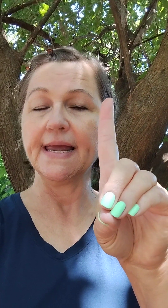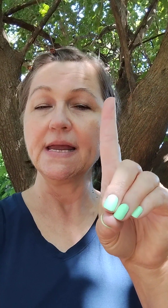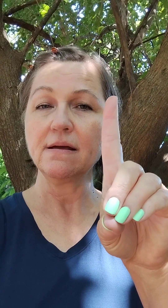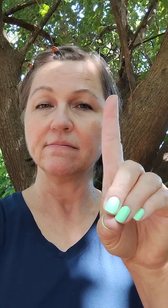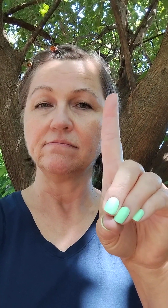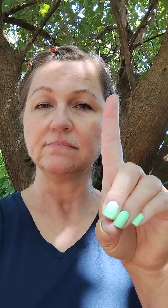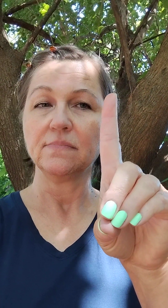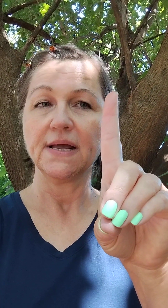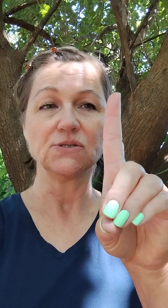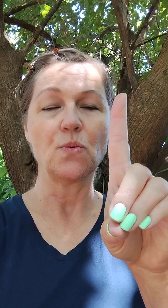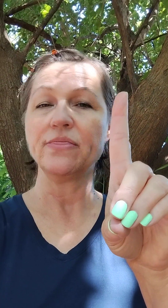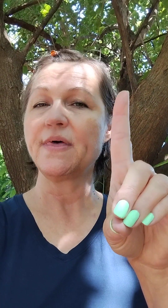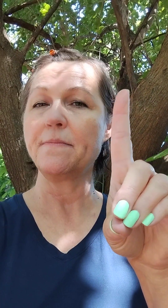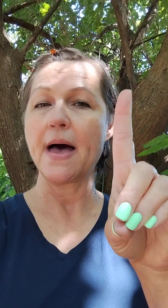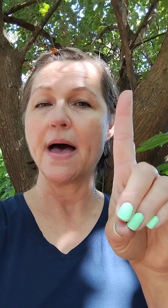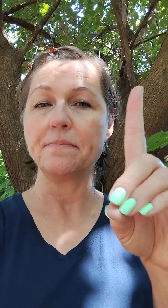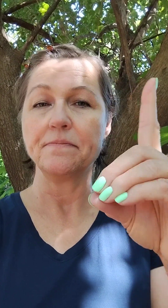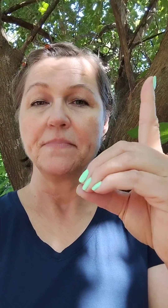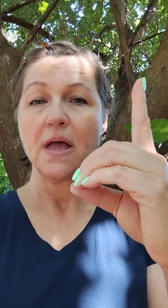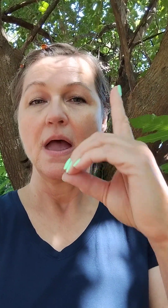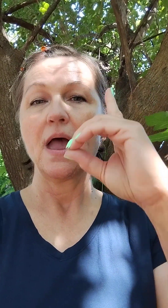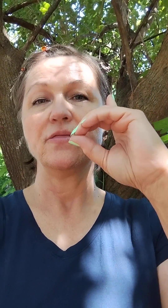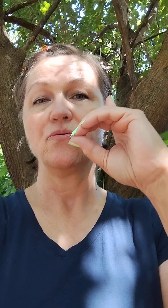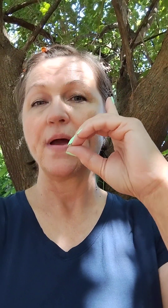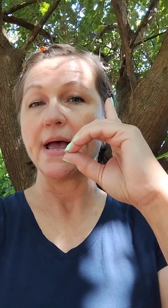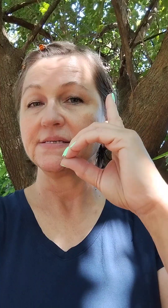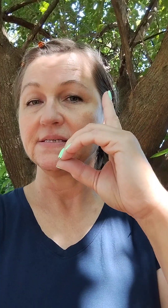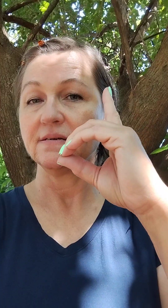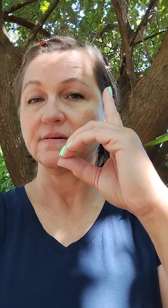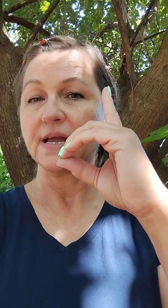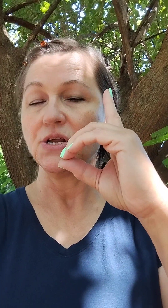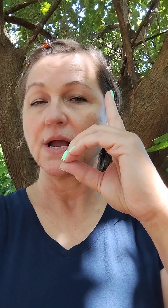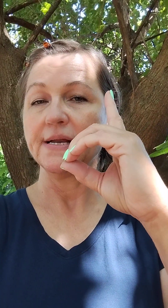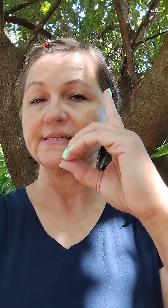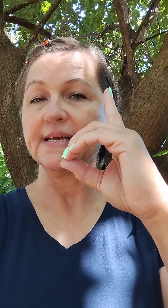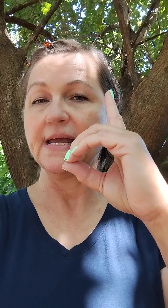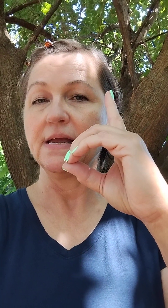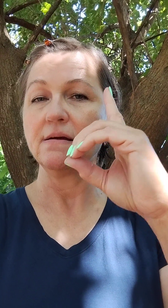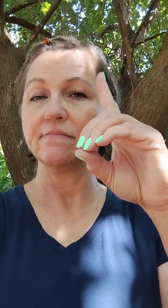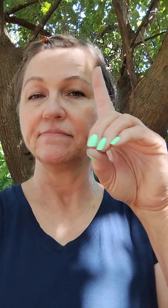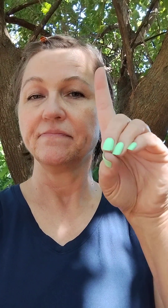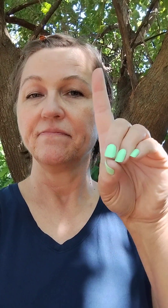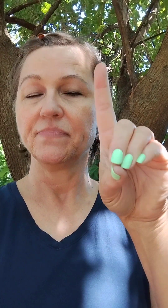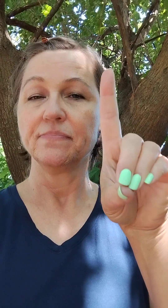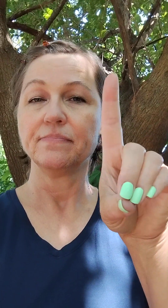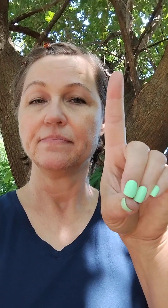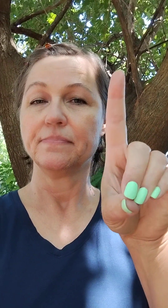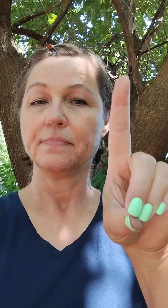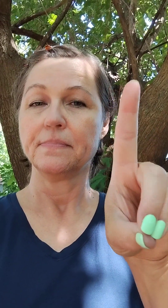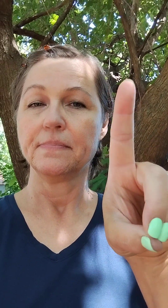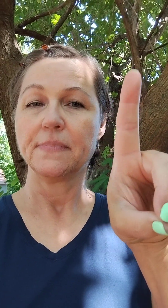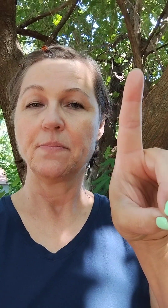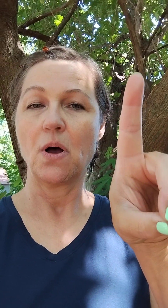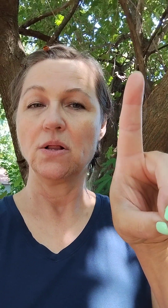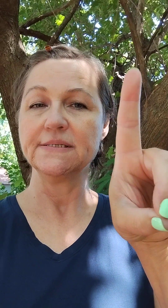D is one thumb up and the rest. Can you kind of see the ball and